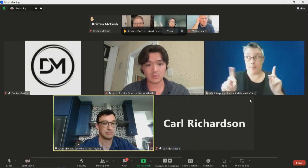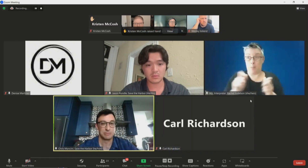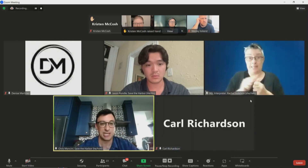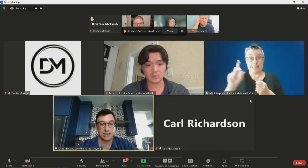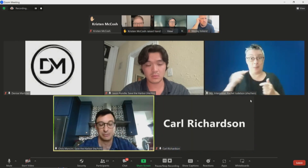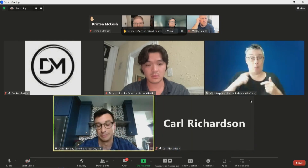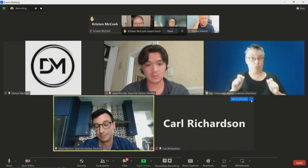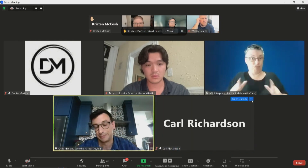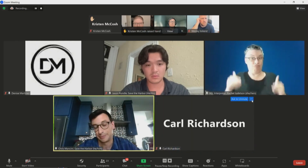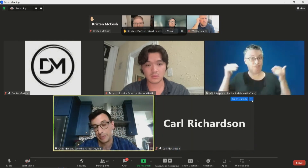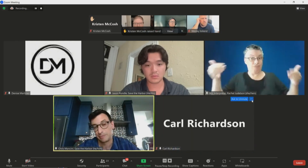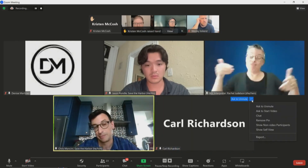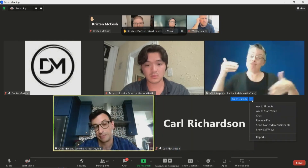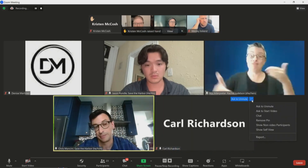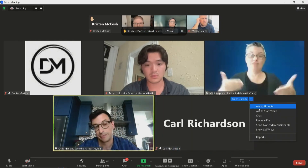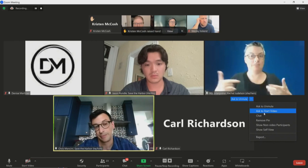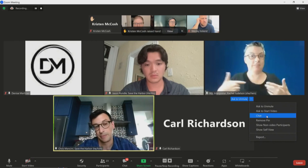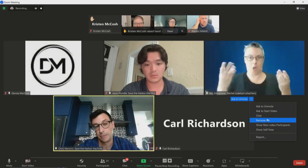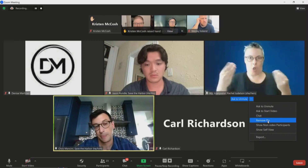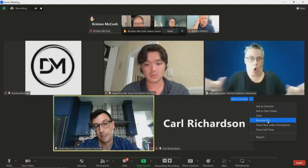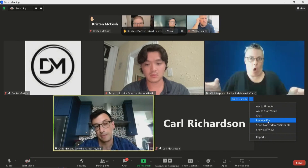enjoy the day.